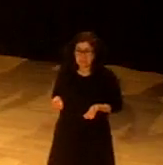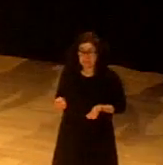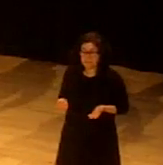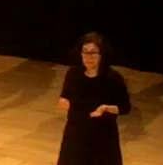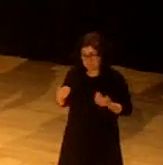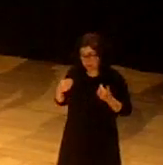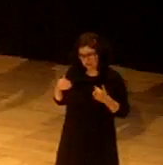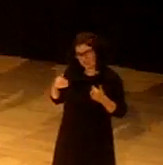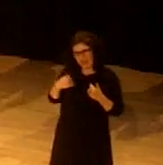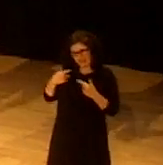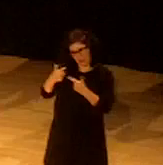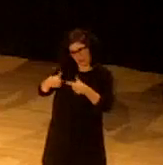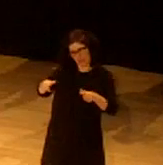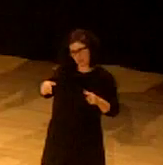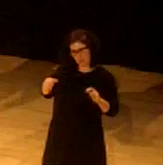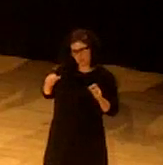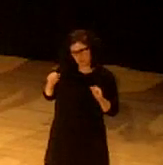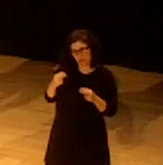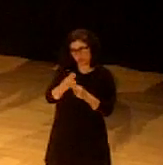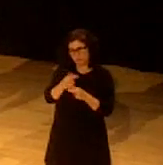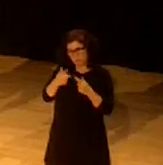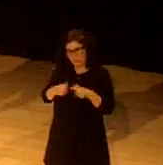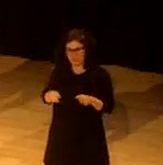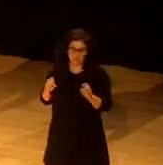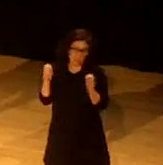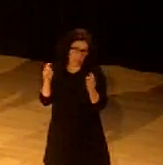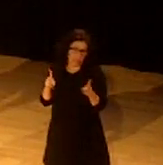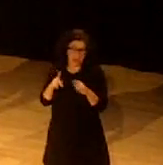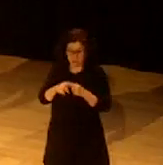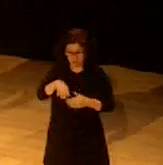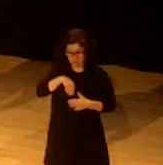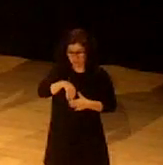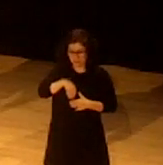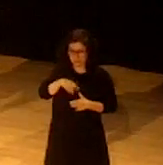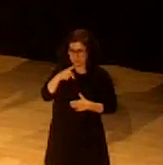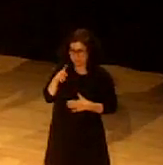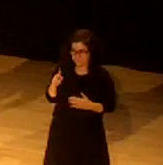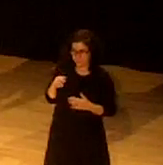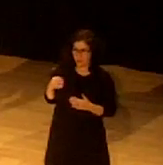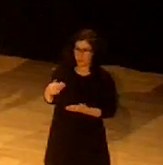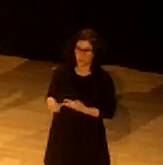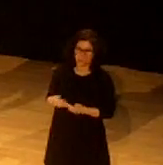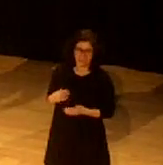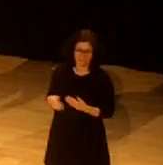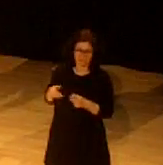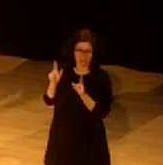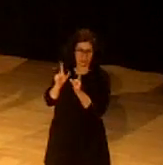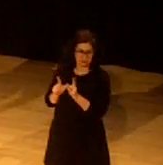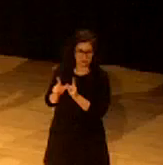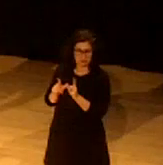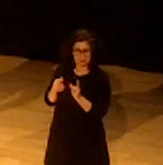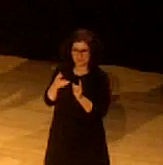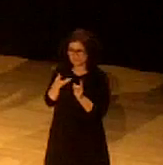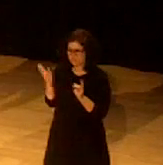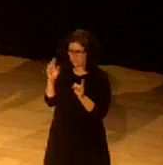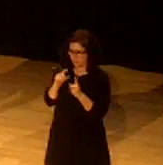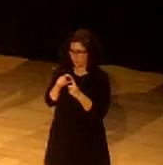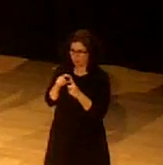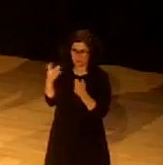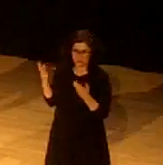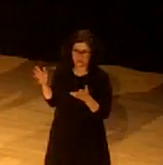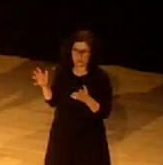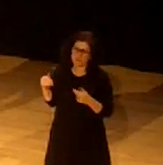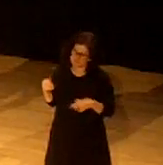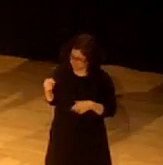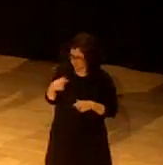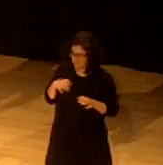have that language and to be able to speak it. And then deep down inside, you're like, Yeah, whatever. It's just a bunch of words, you know? Like, and